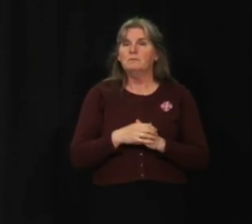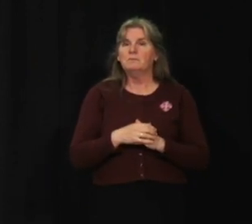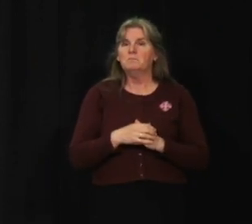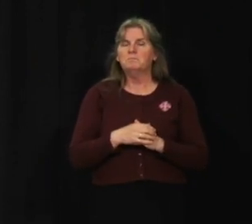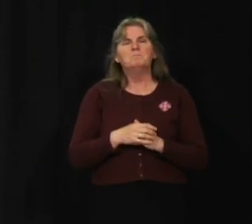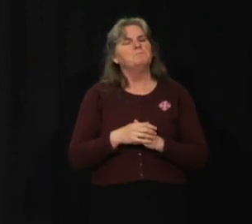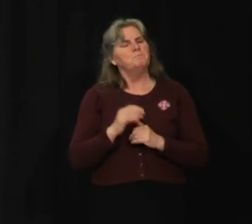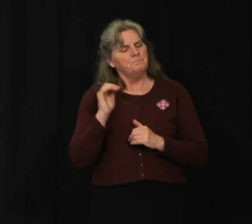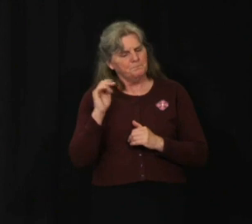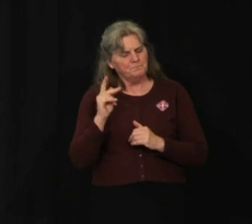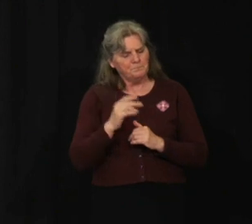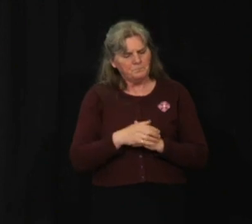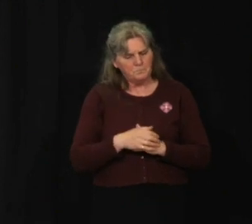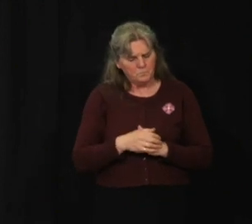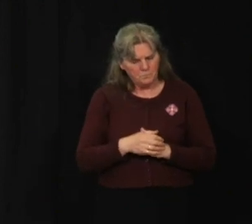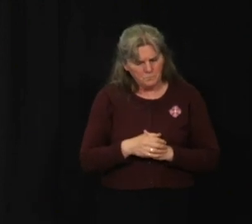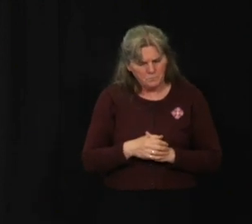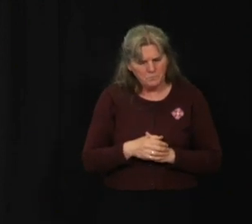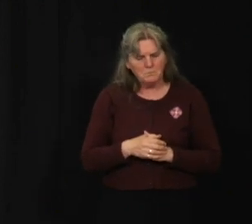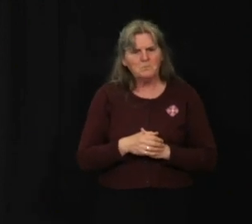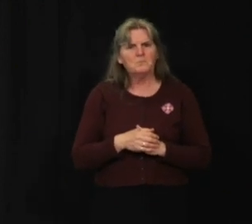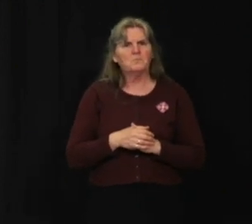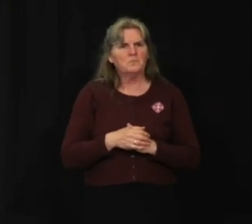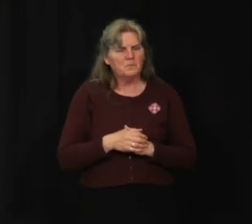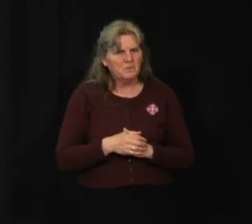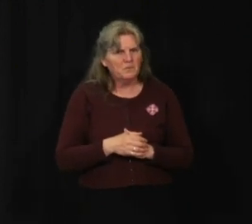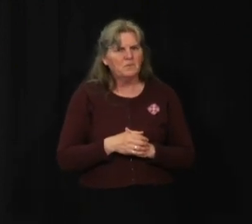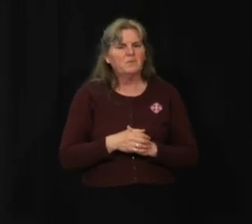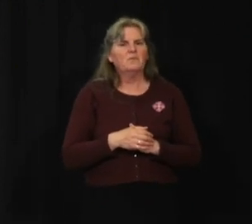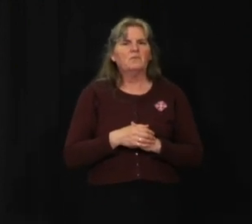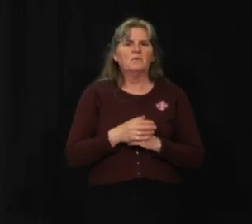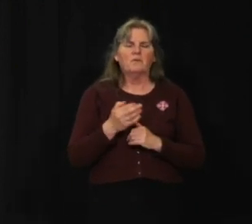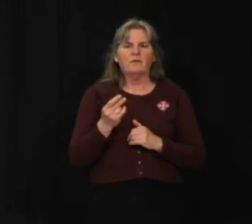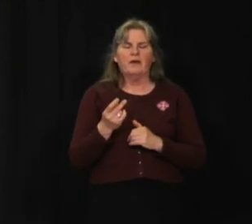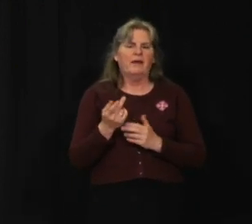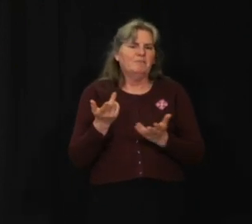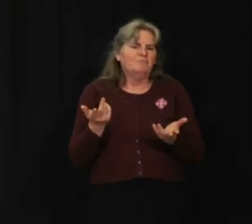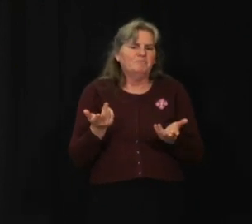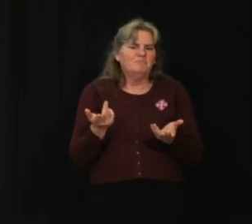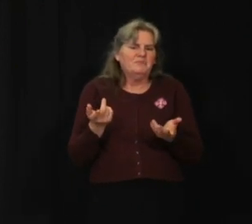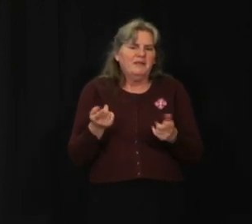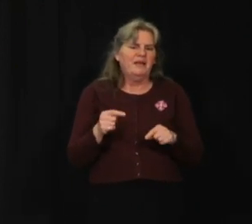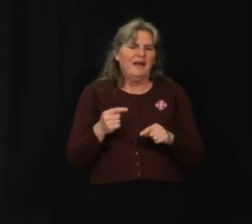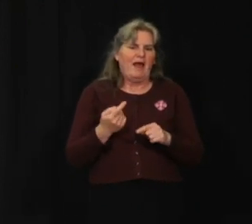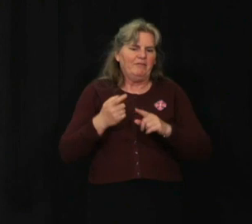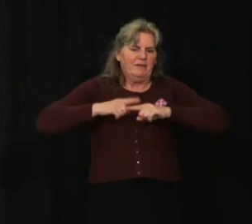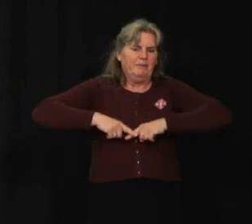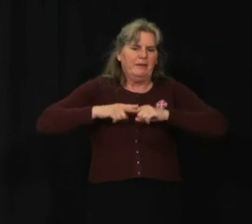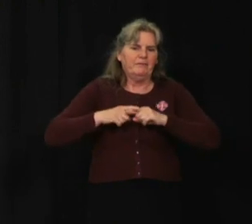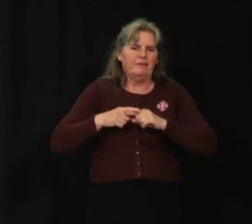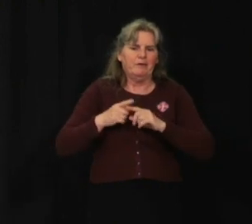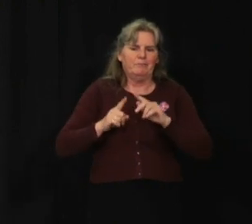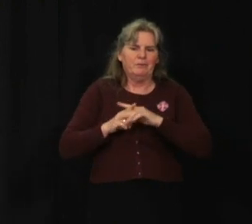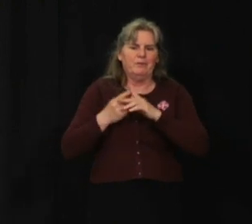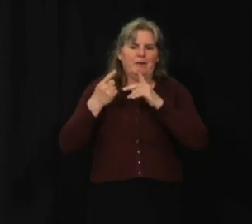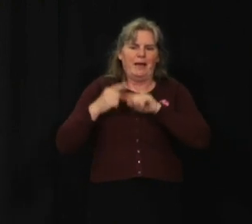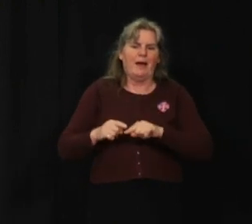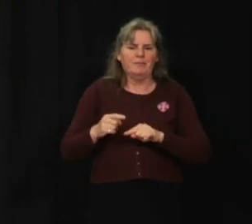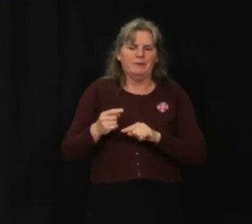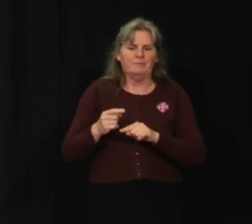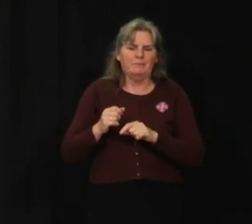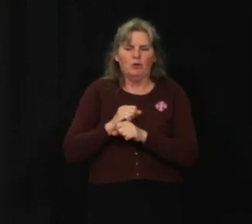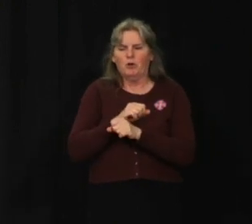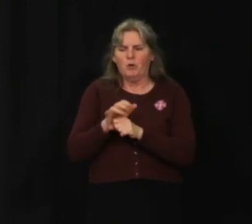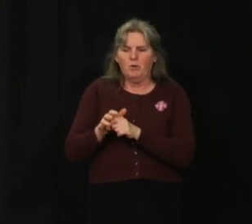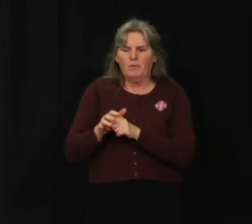Now, understanding this will be at the mercy of, we'll call it Mother Nature for lack of a better term, how long would you estimate